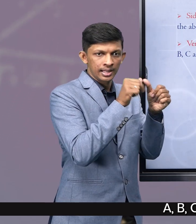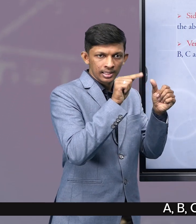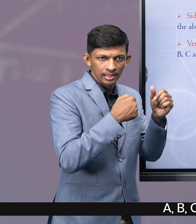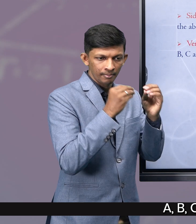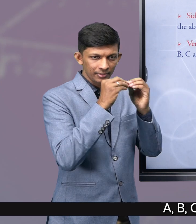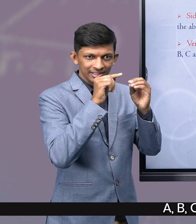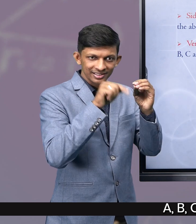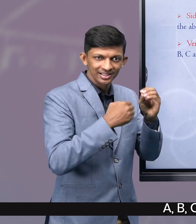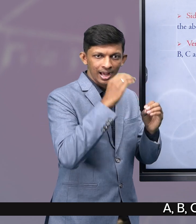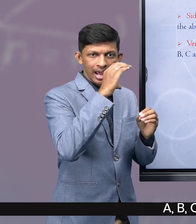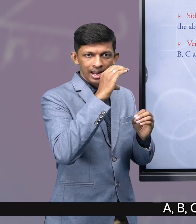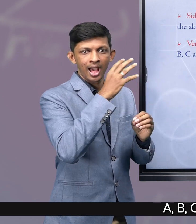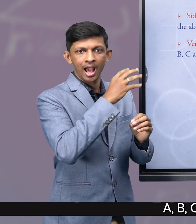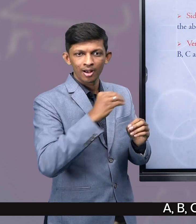D are its vertices.